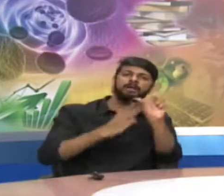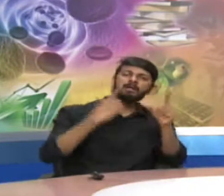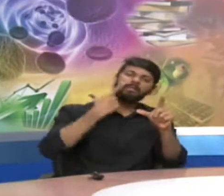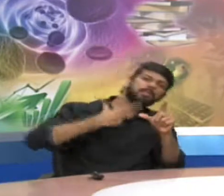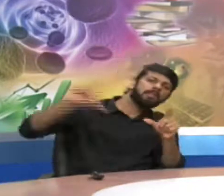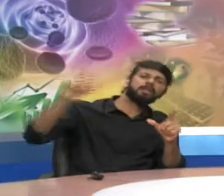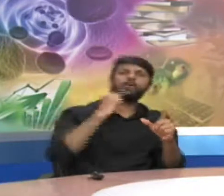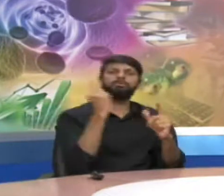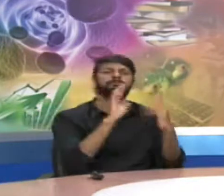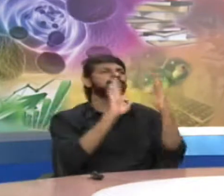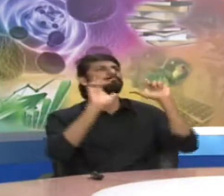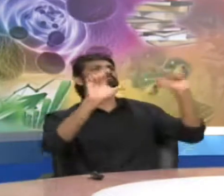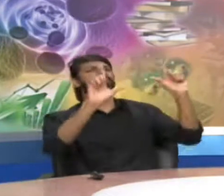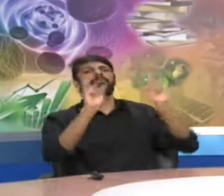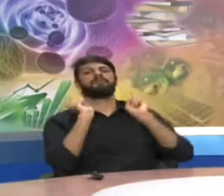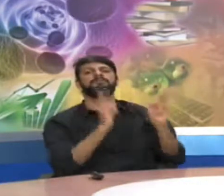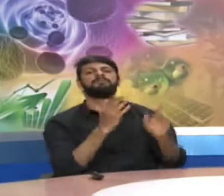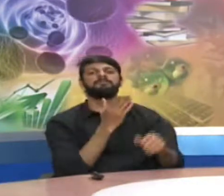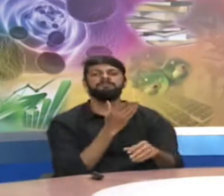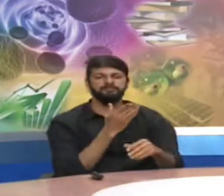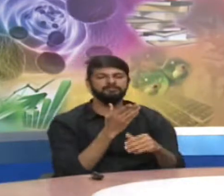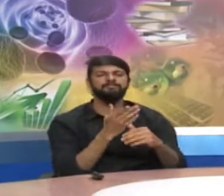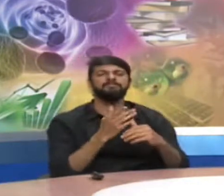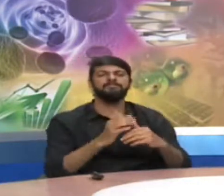And the colors always stay for longer run.